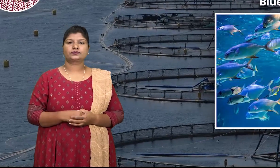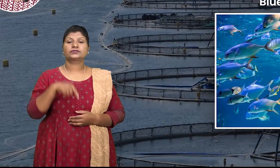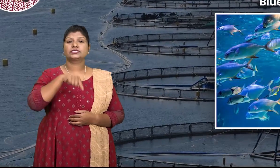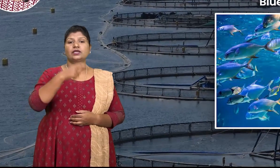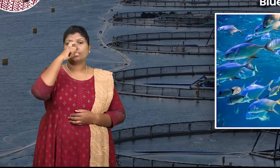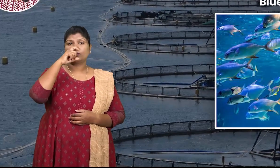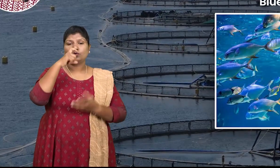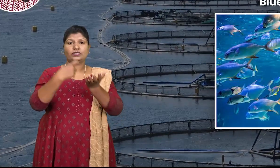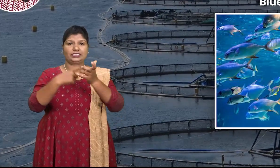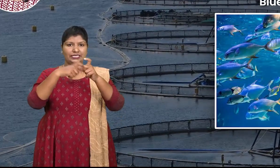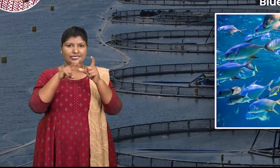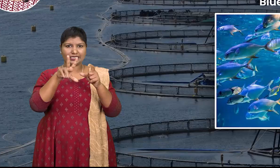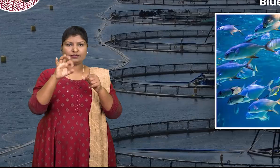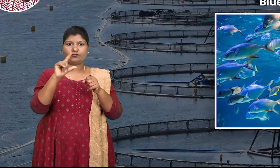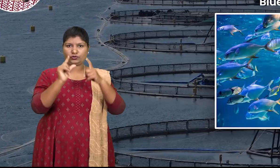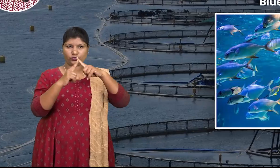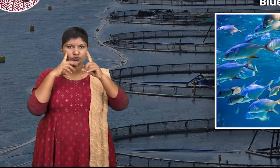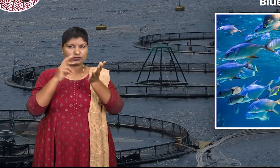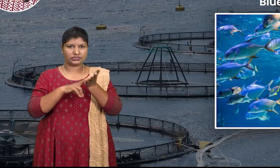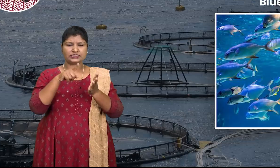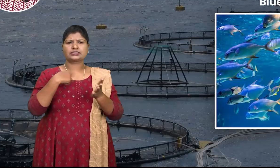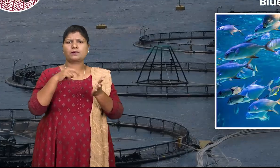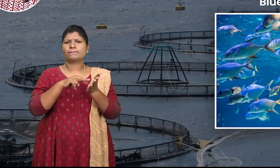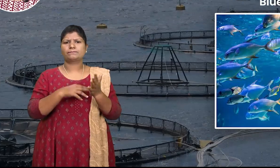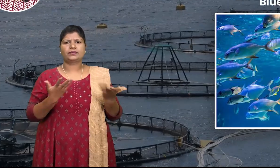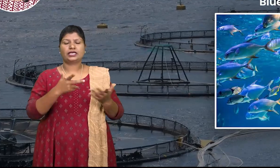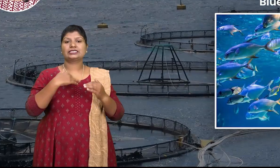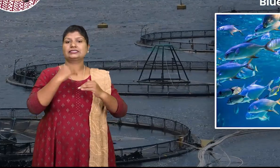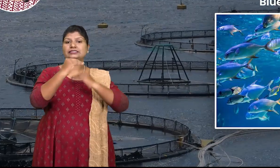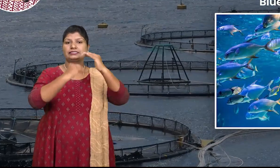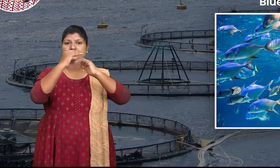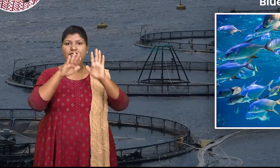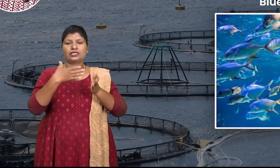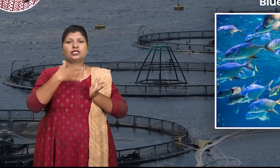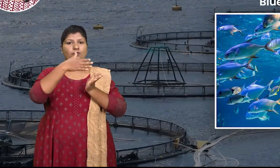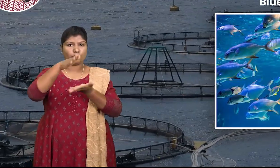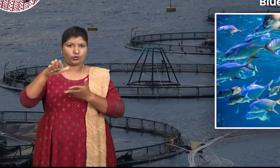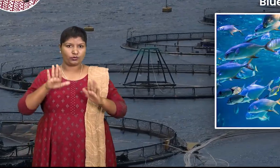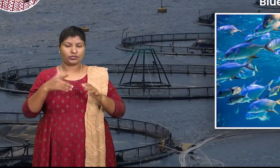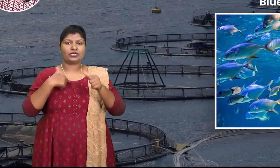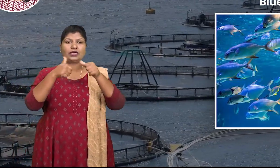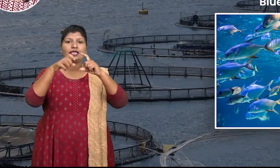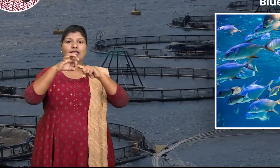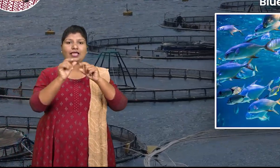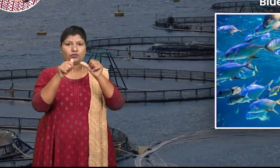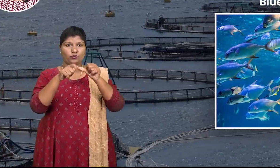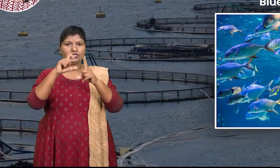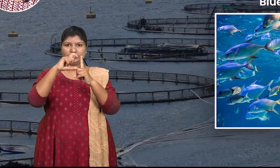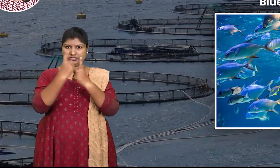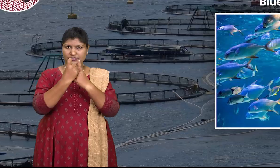Blue Revolution refers to the increase in the production of aquaculture,